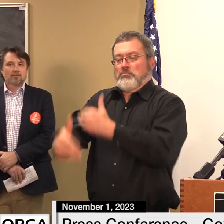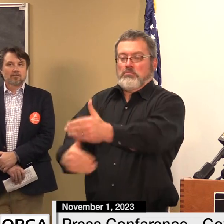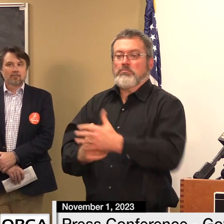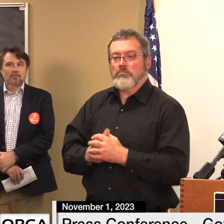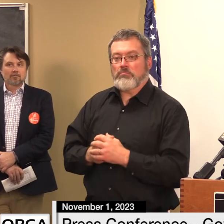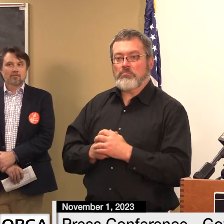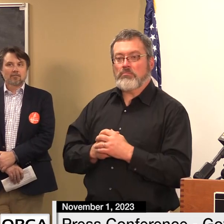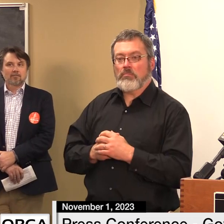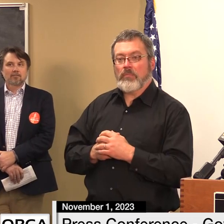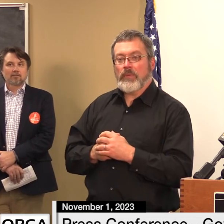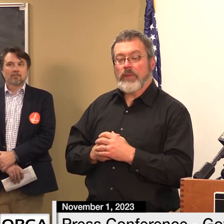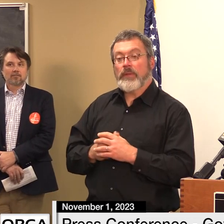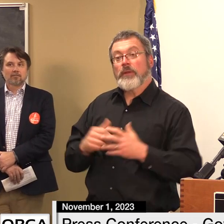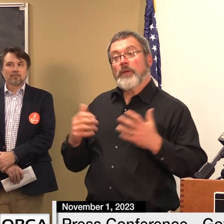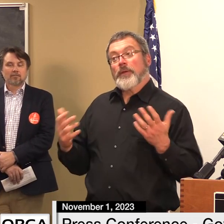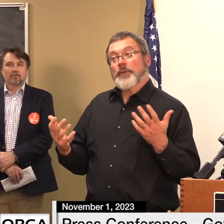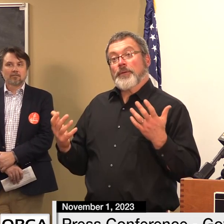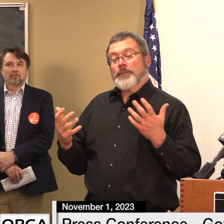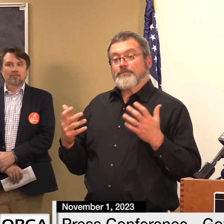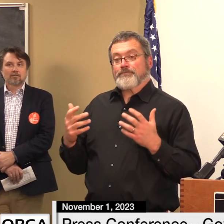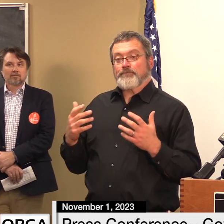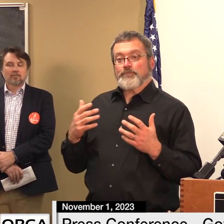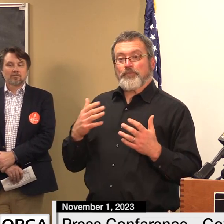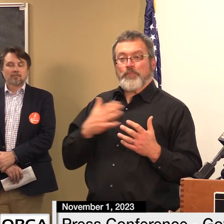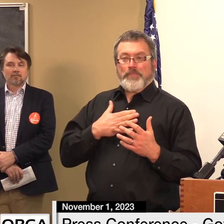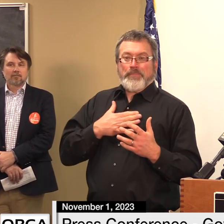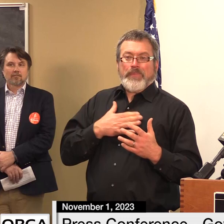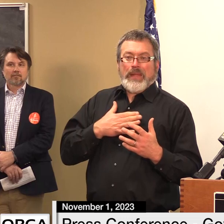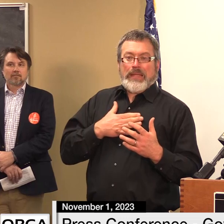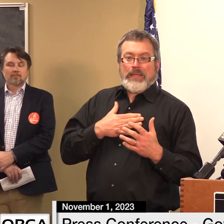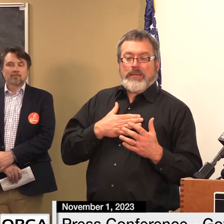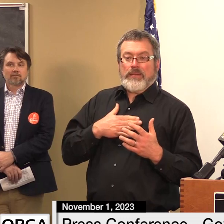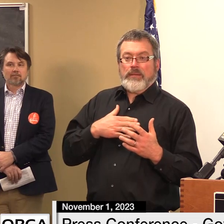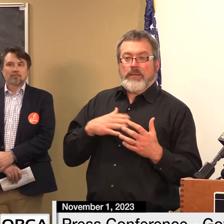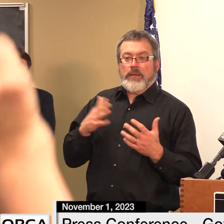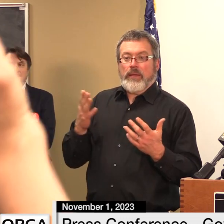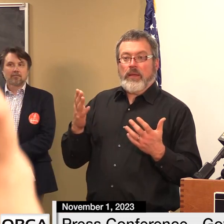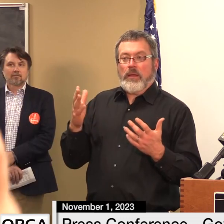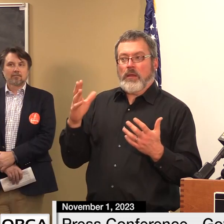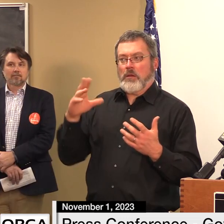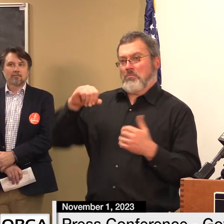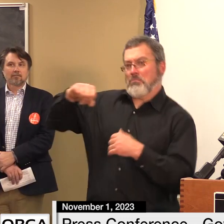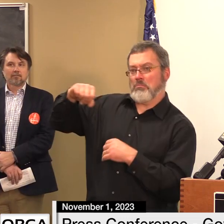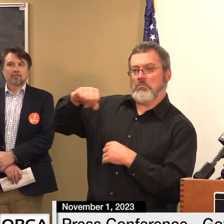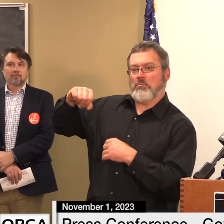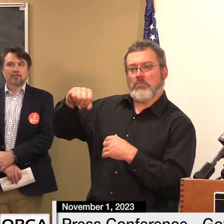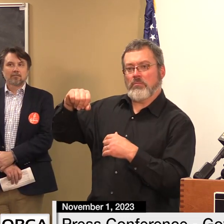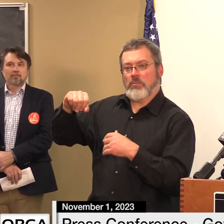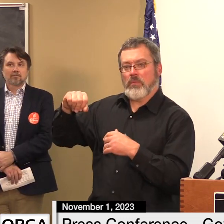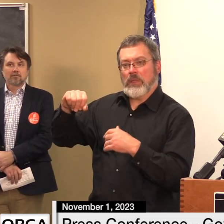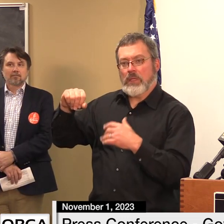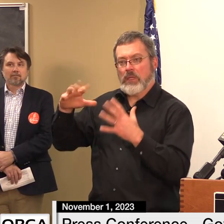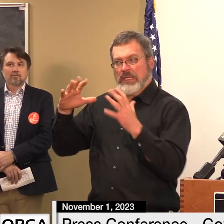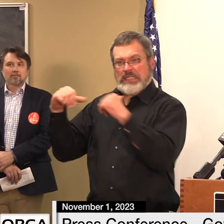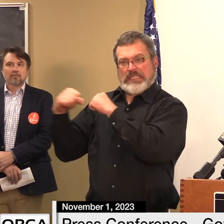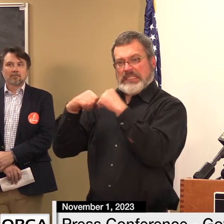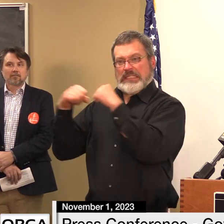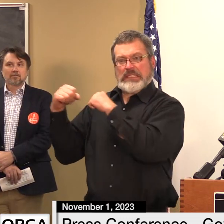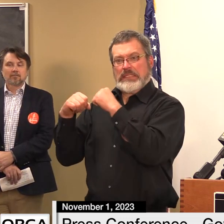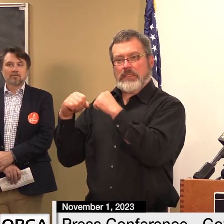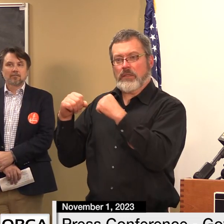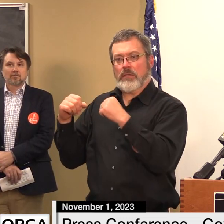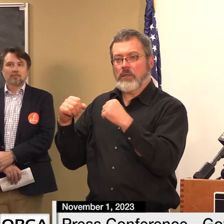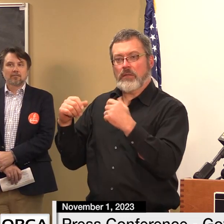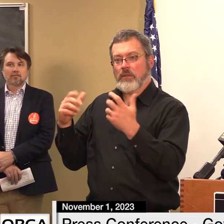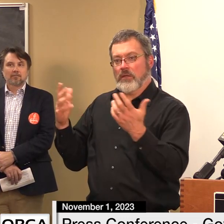I'm never surprised by the pushback in terms of anything to do with utilities going through any